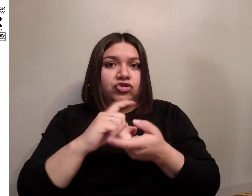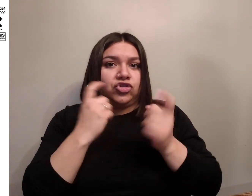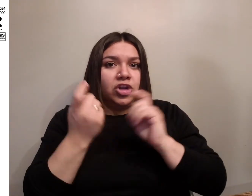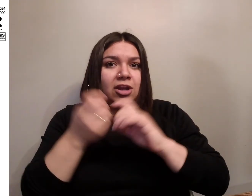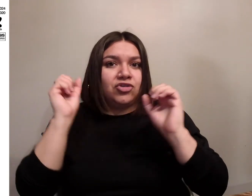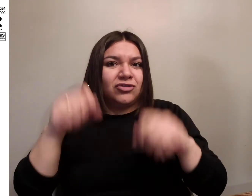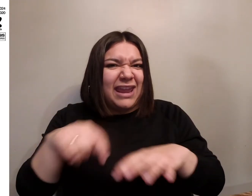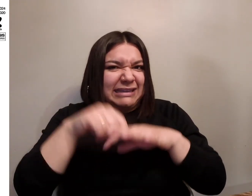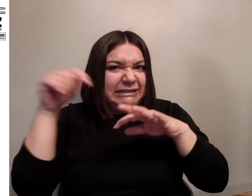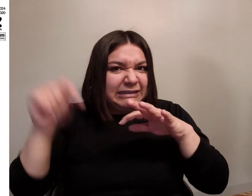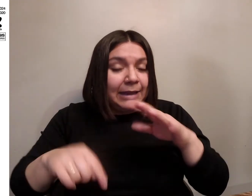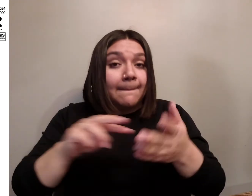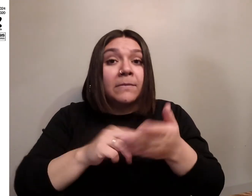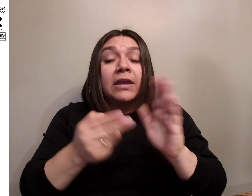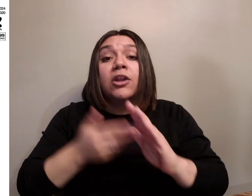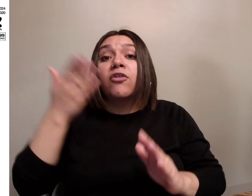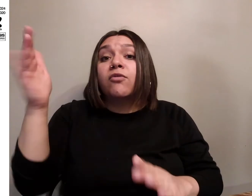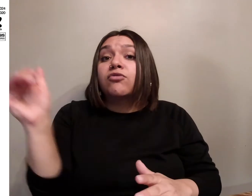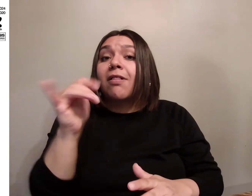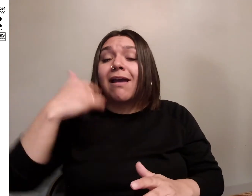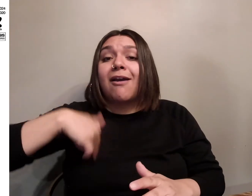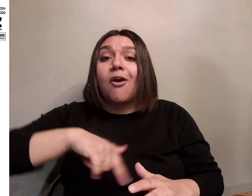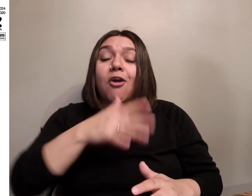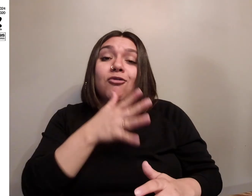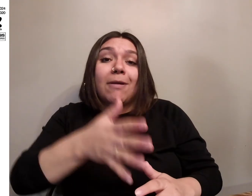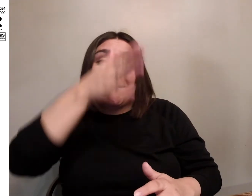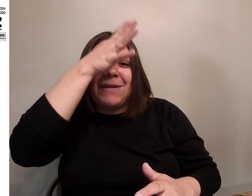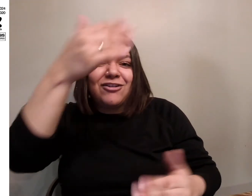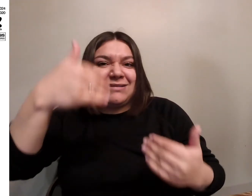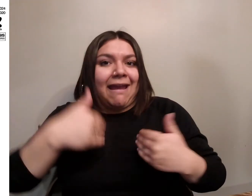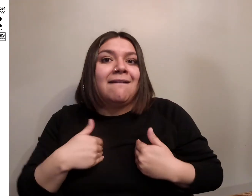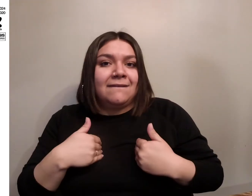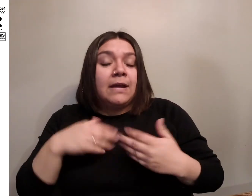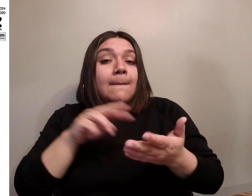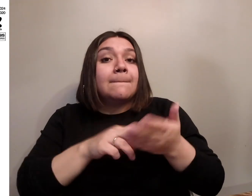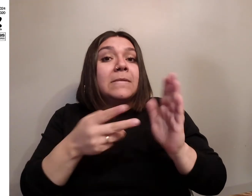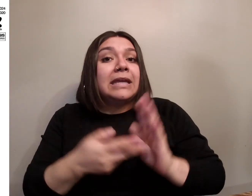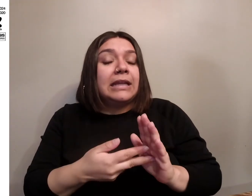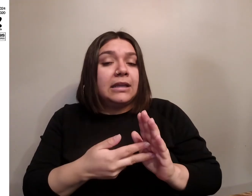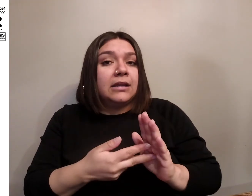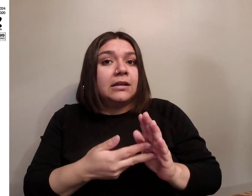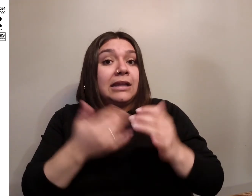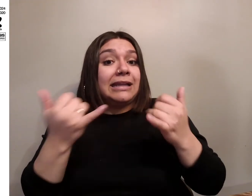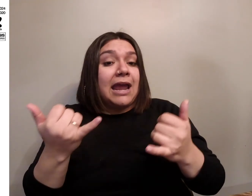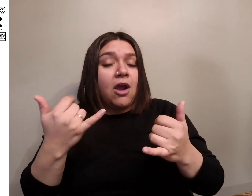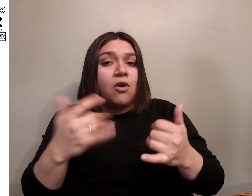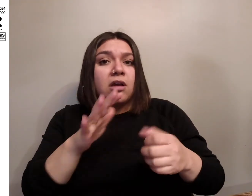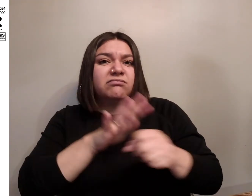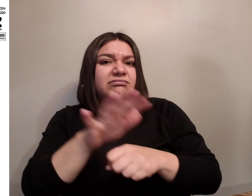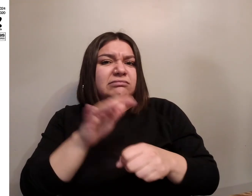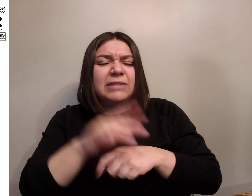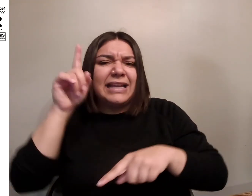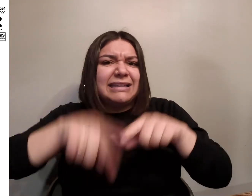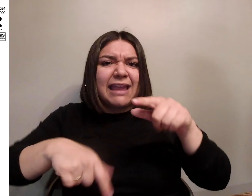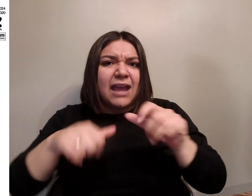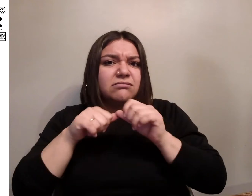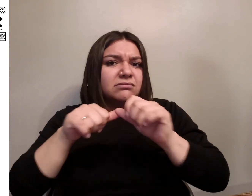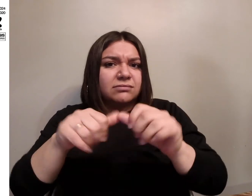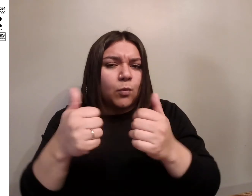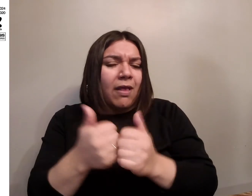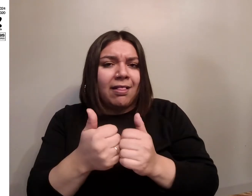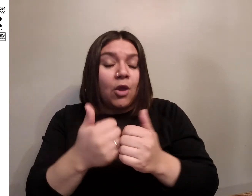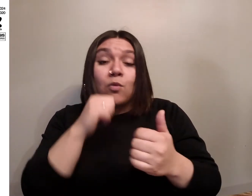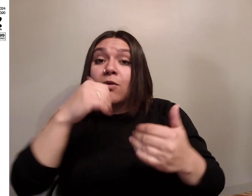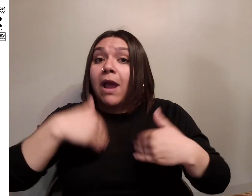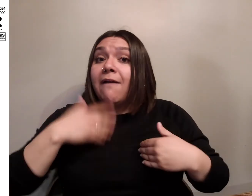so abruptly, so violently, so profoundly, that futures like our grandparents have